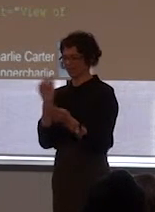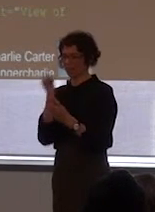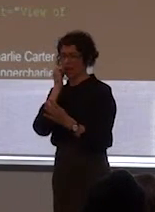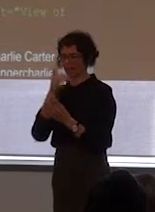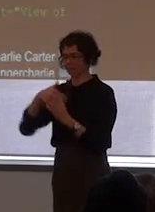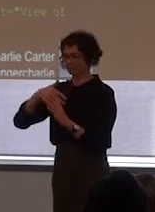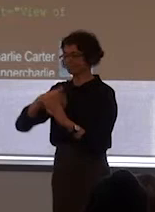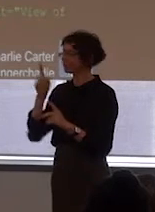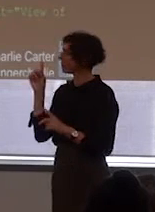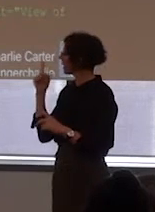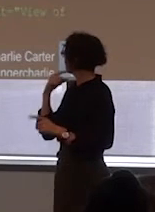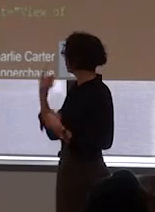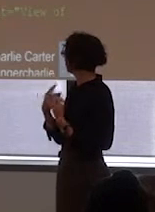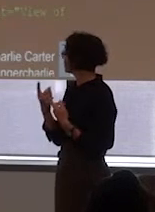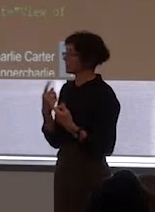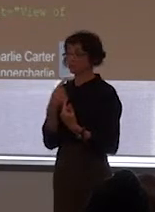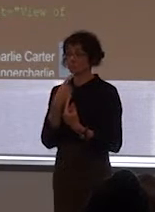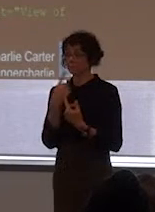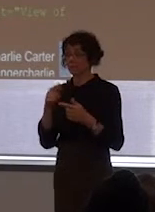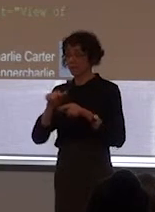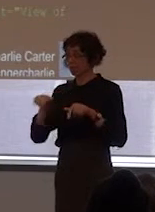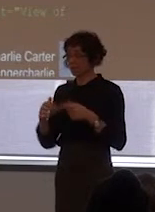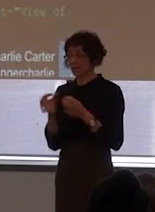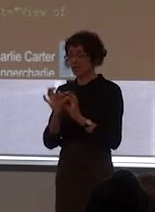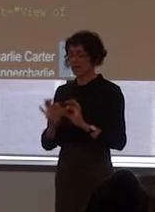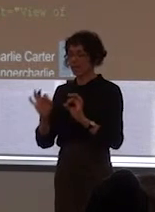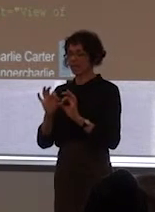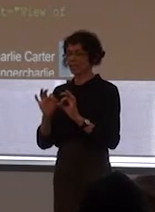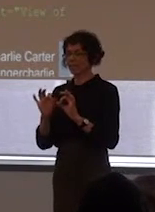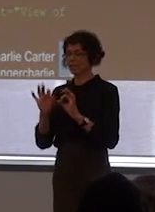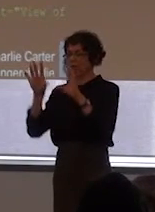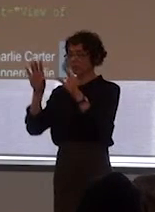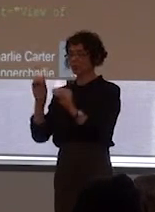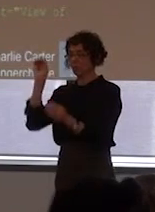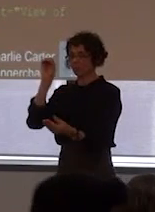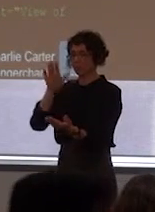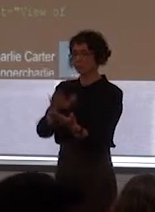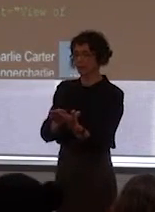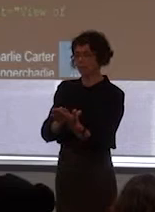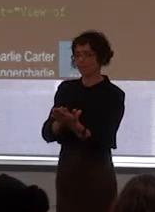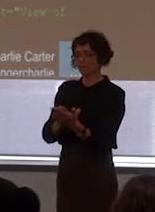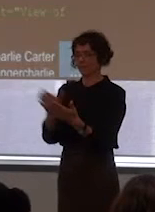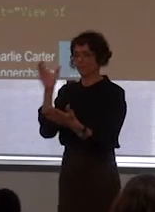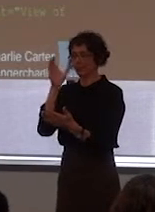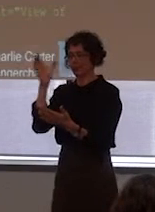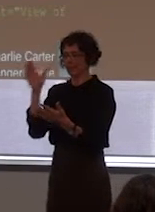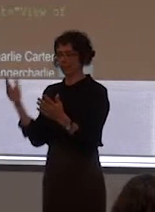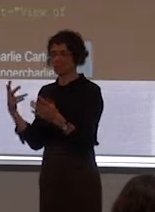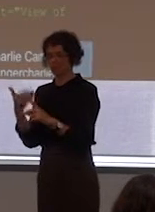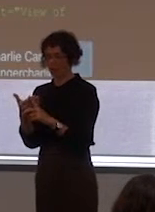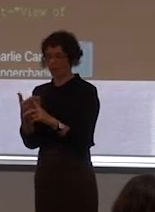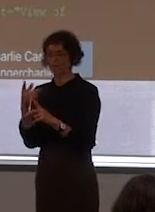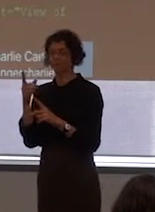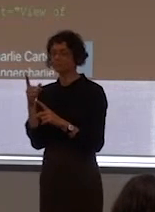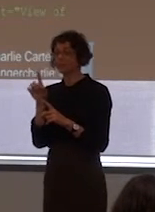That information tells us nothing. That's just a stock dump of the image file and with the .jpeg. However, if we